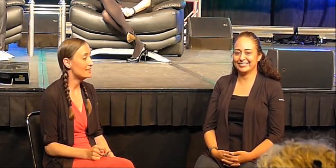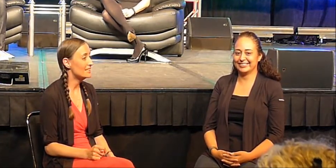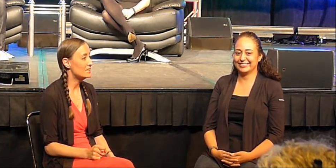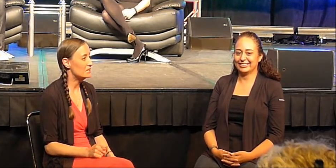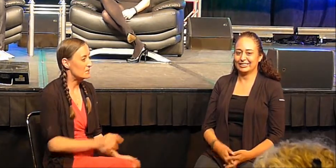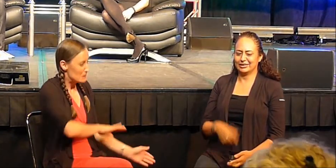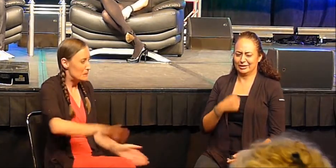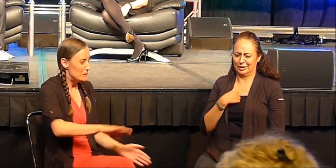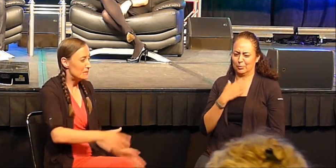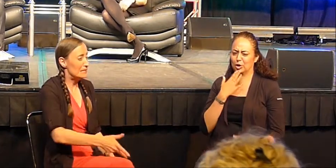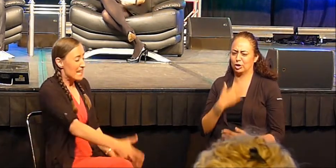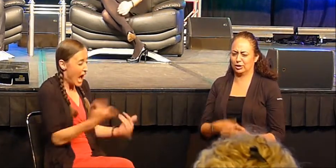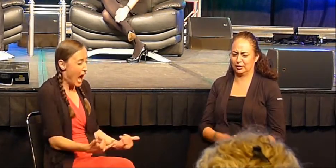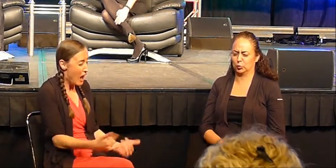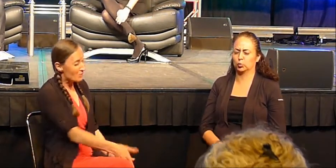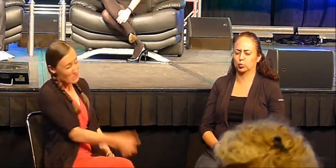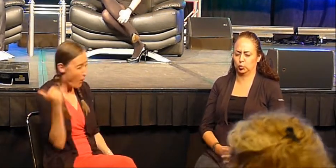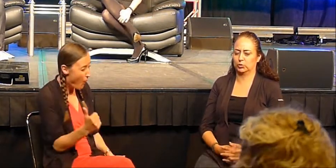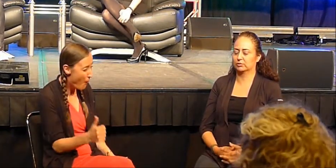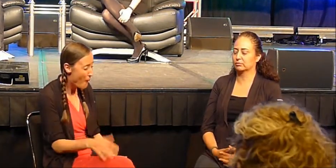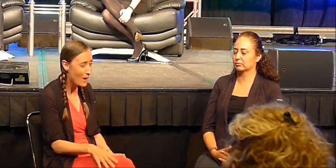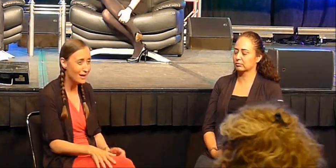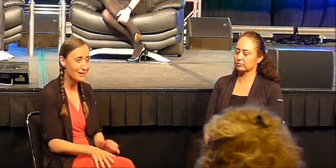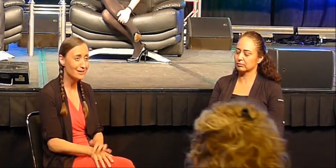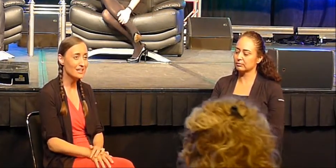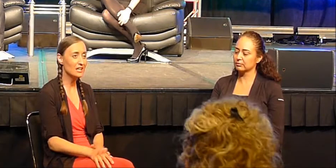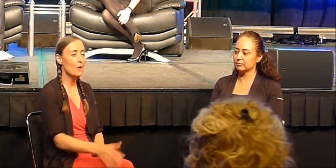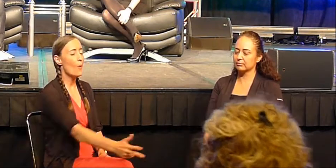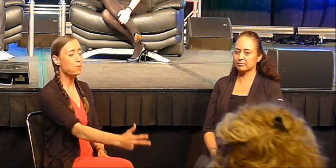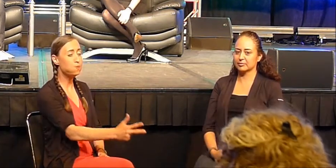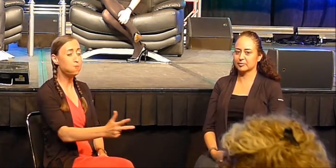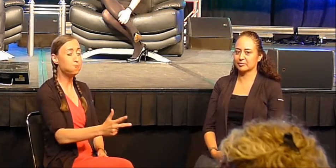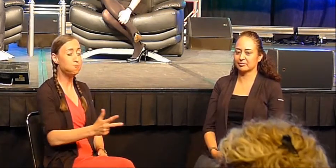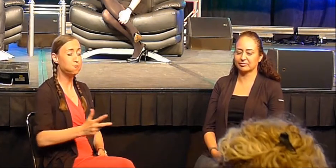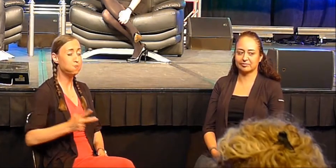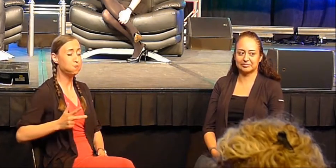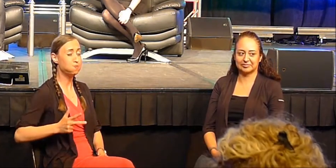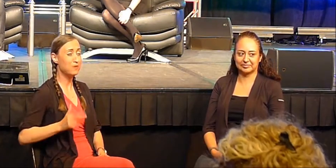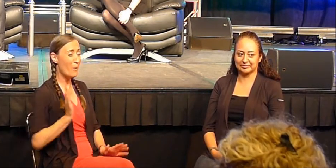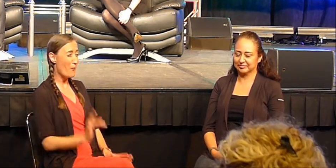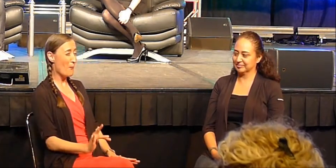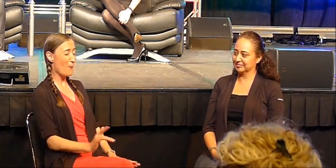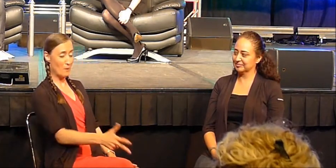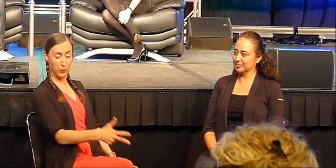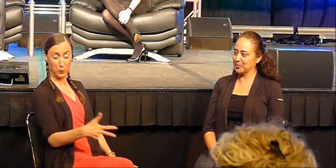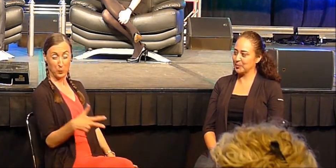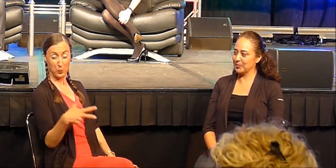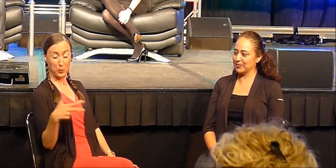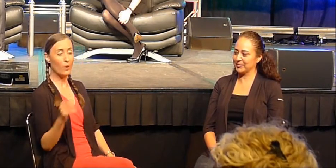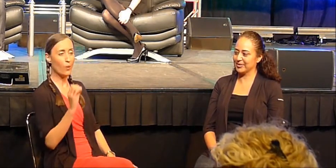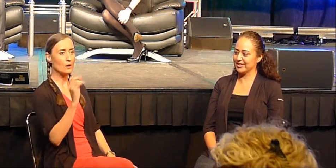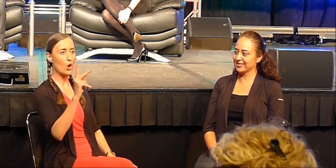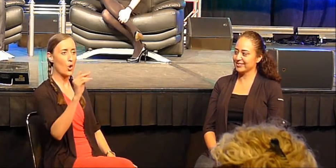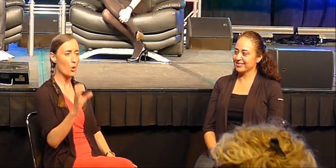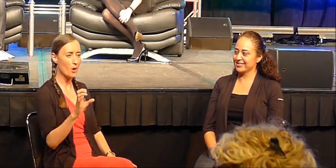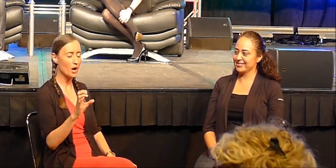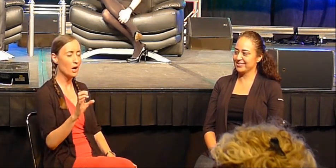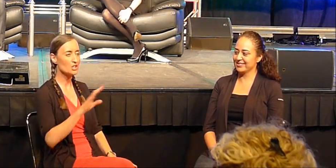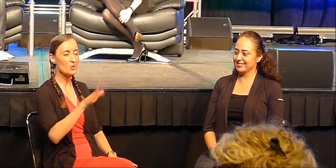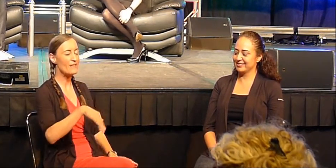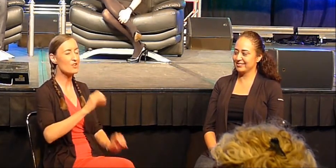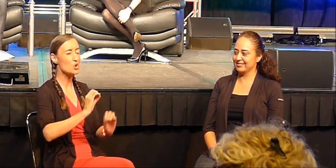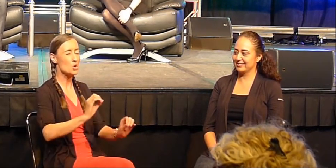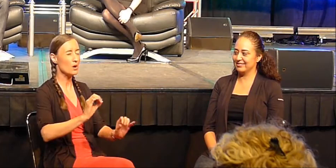out of here now! And he put the car in reverse. We've never sped so fast back to Oklahoma. You have no